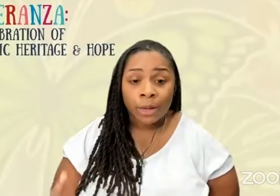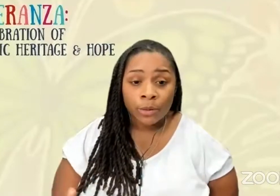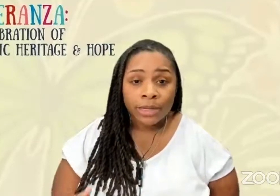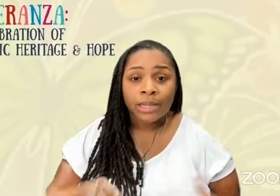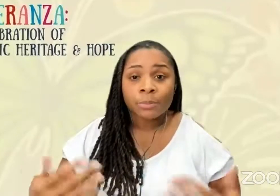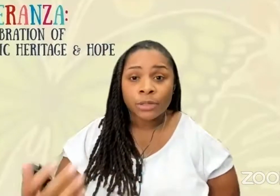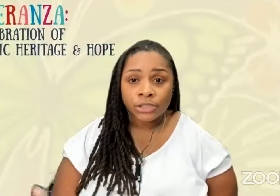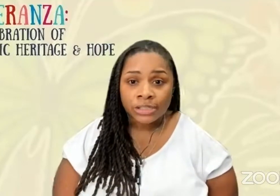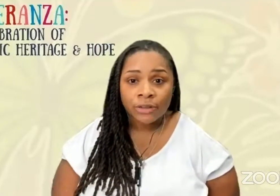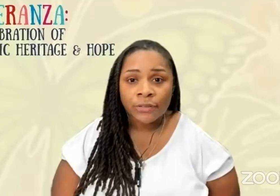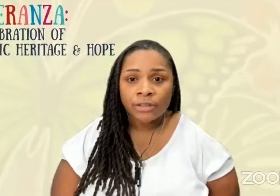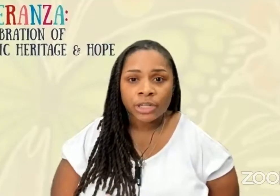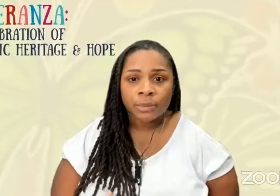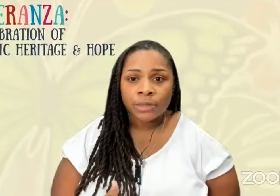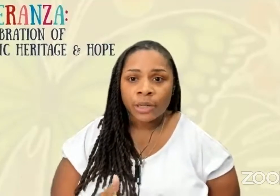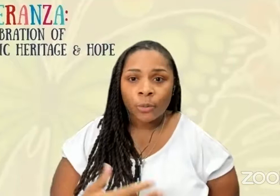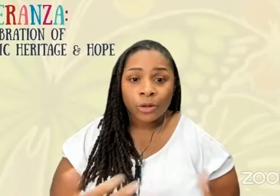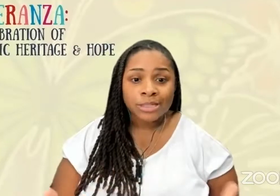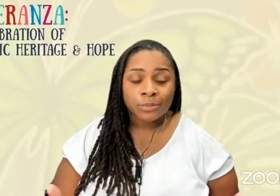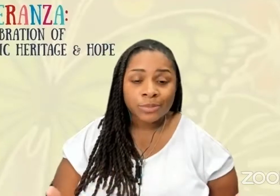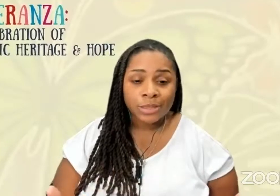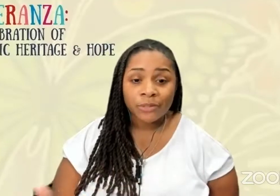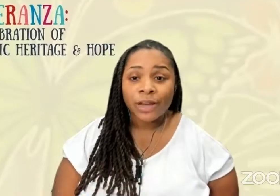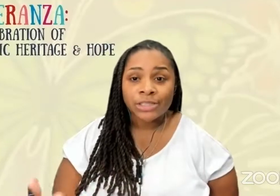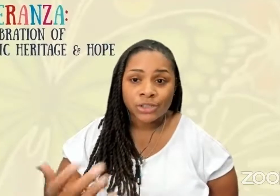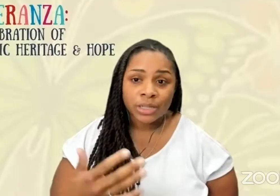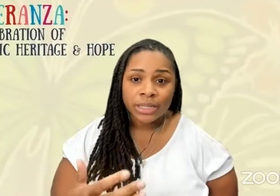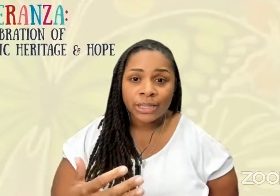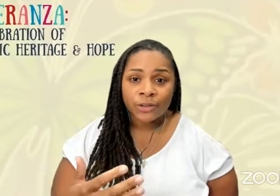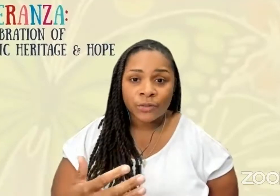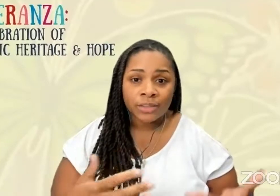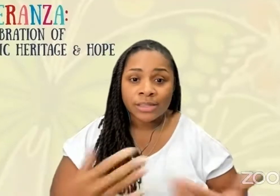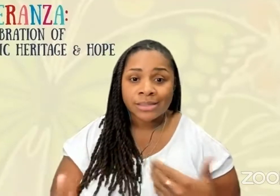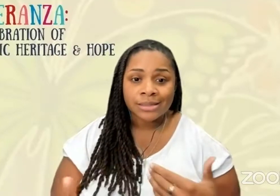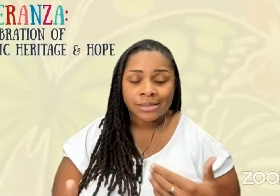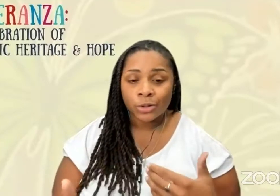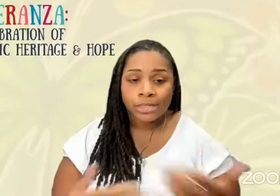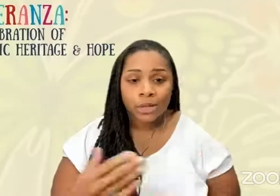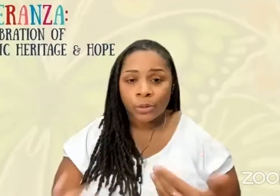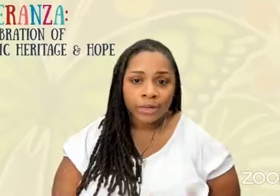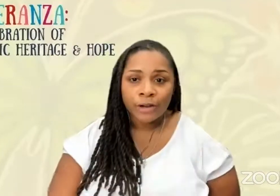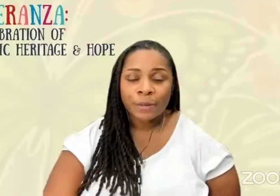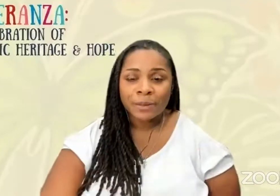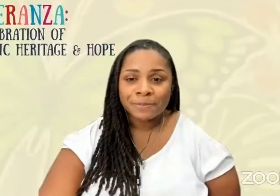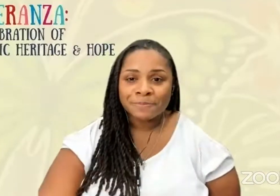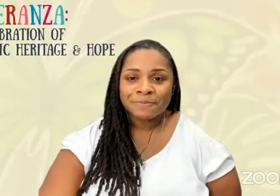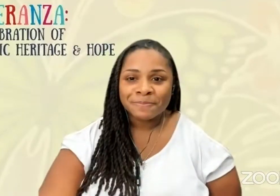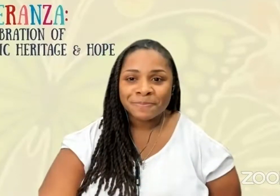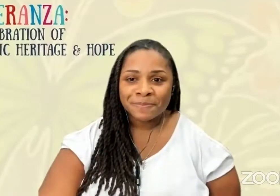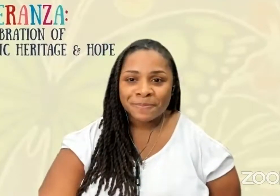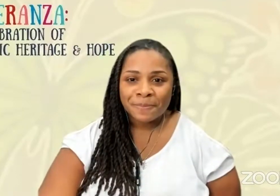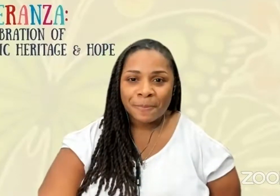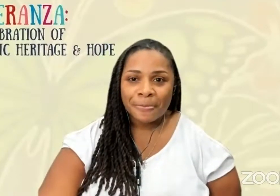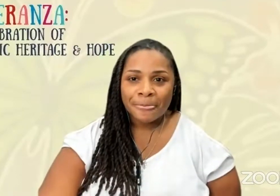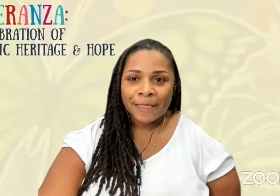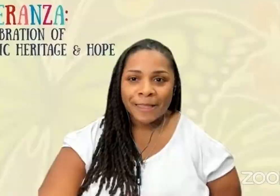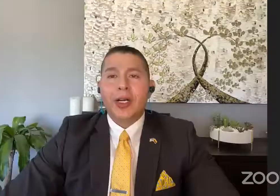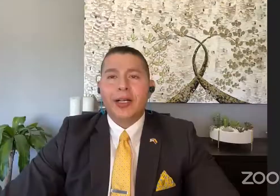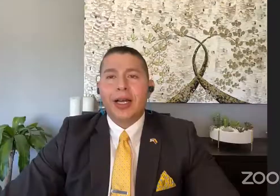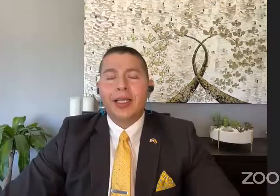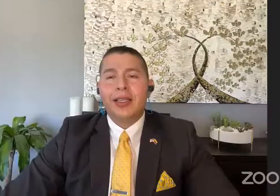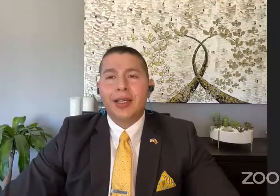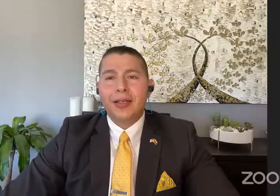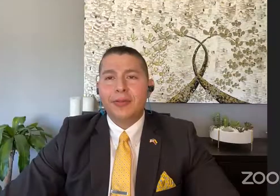talk about networking and putting yourself out there, but what are some advice that you can give in this, you know, telework environment?